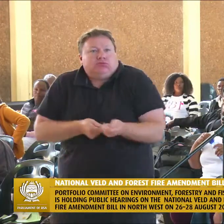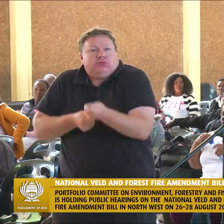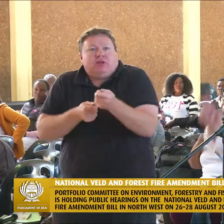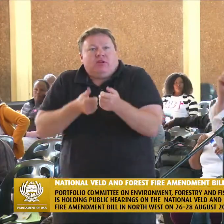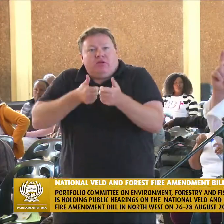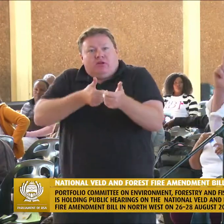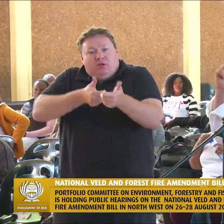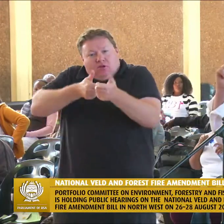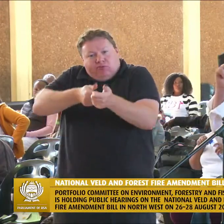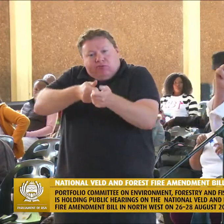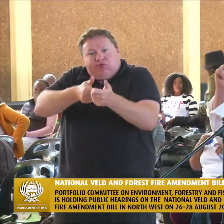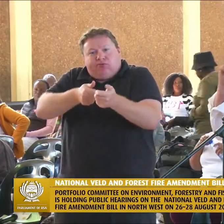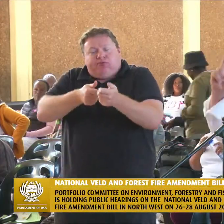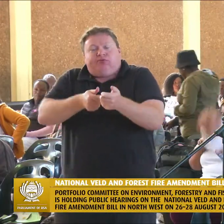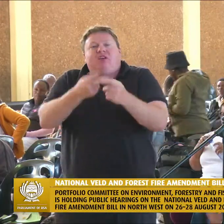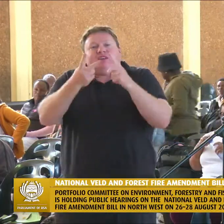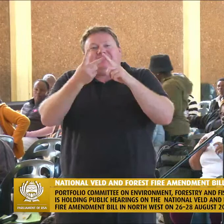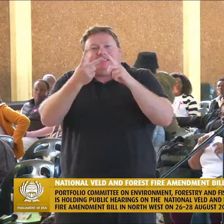yesterday